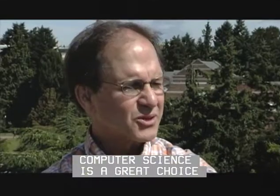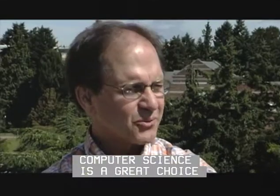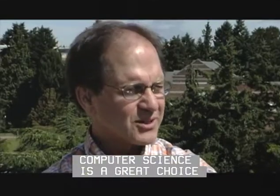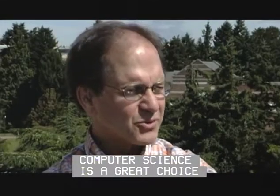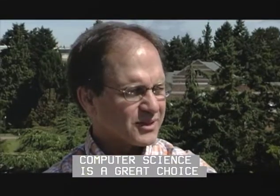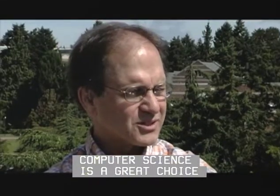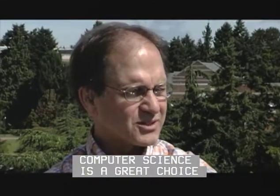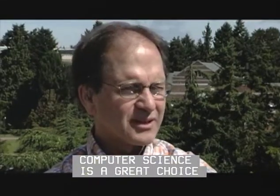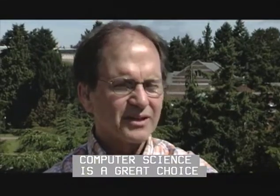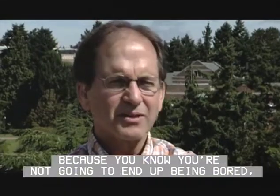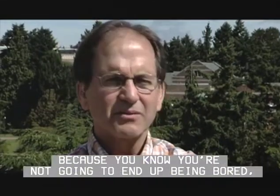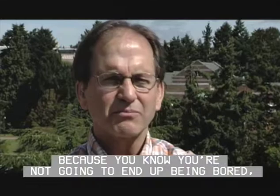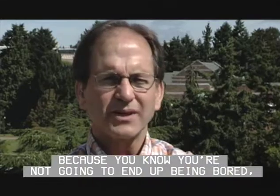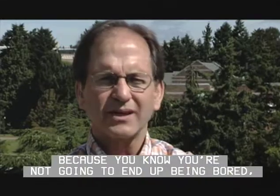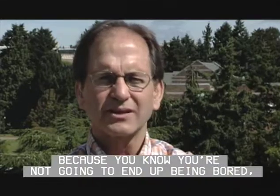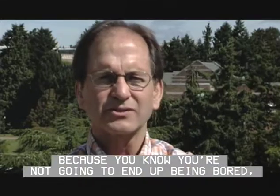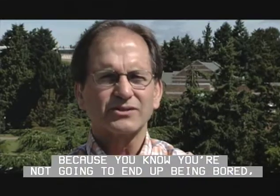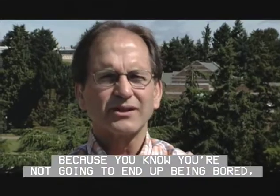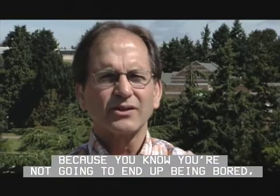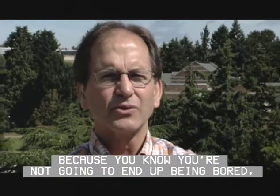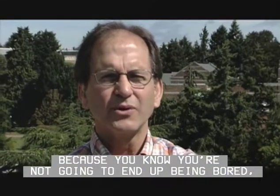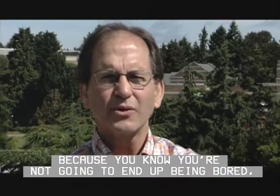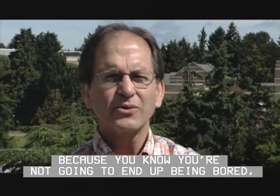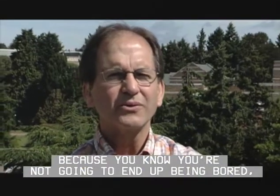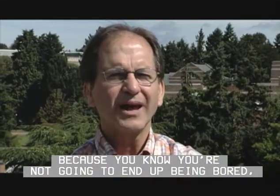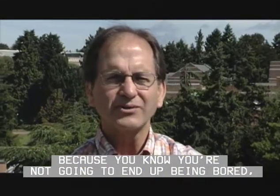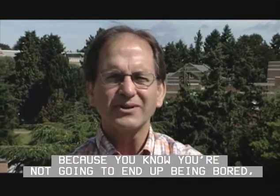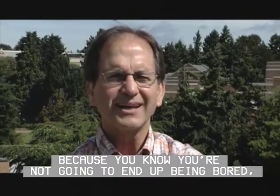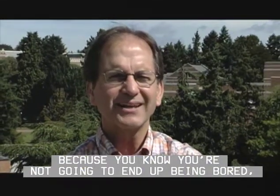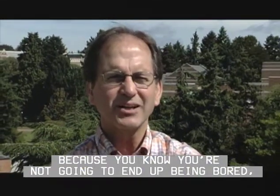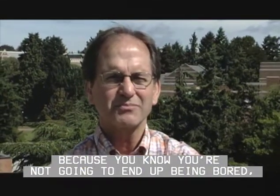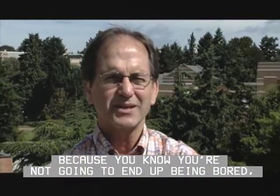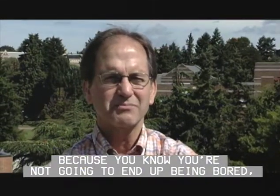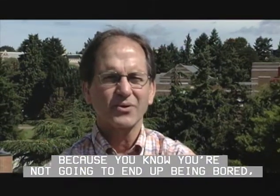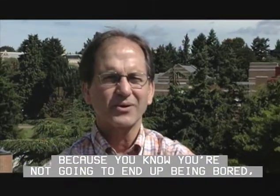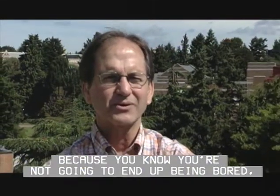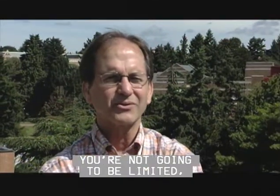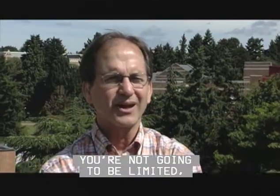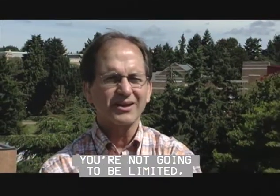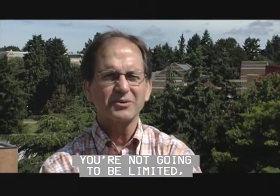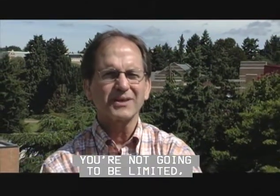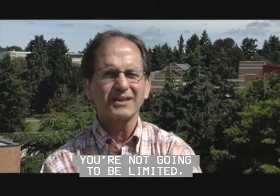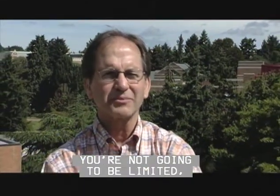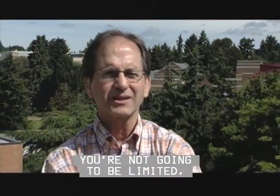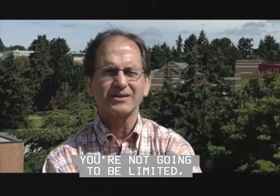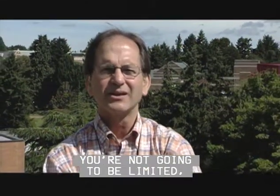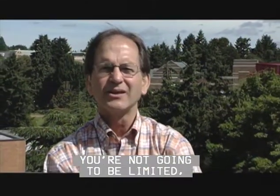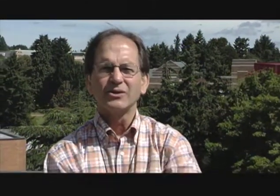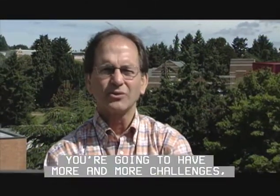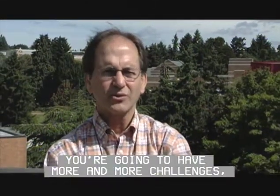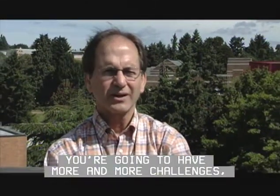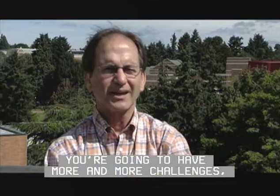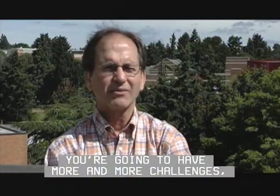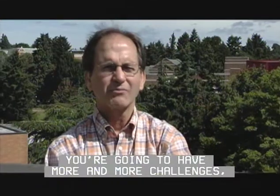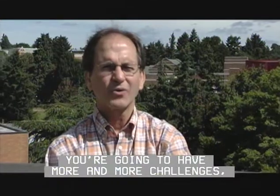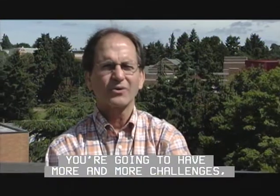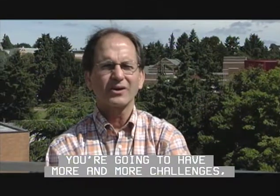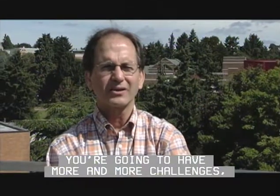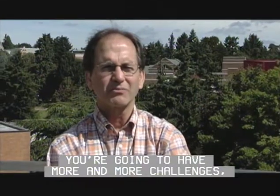great choice because you know you're not going to end up being bored, you're not going to be limited, you're going to have more and